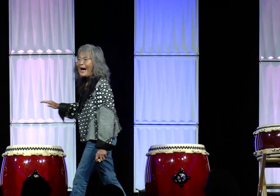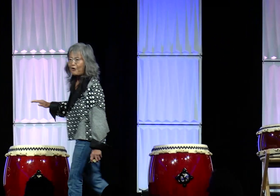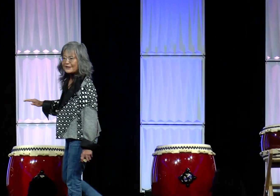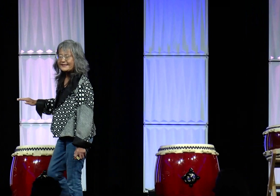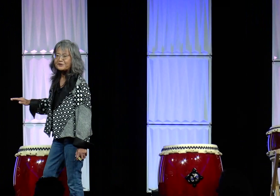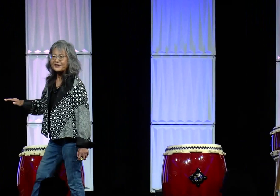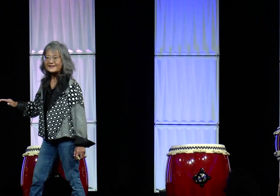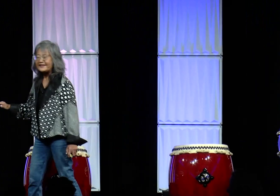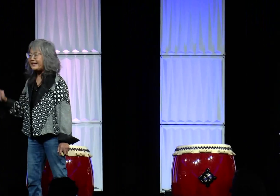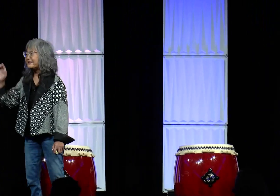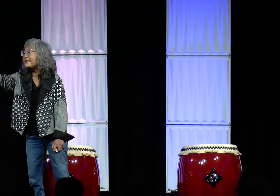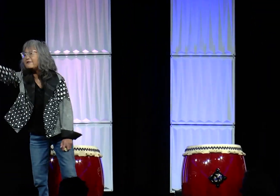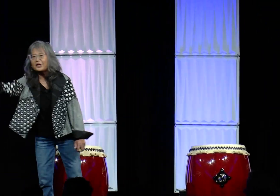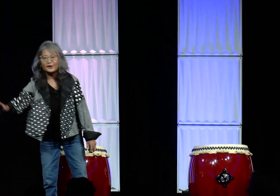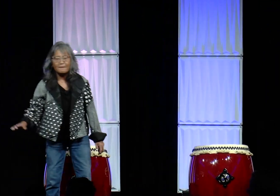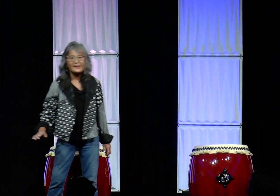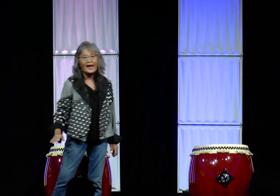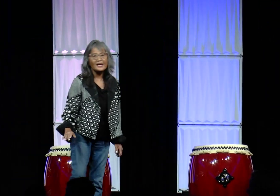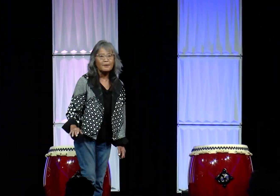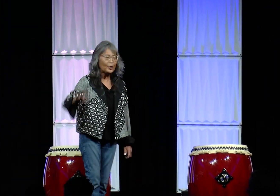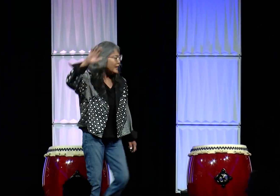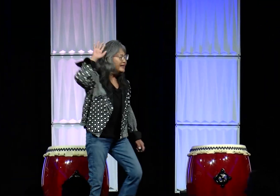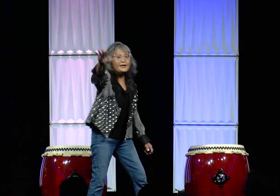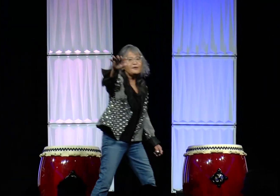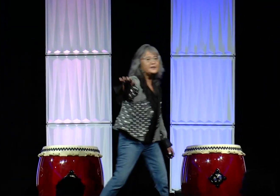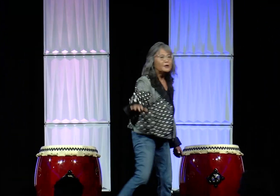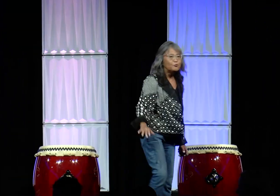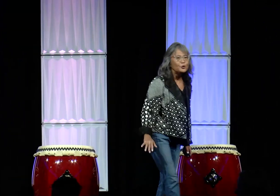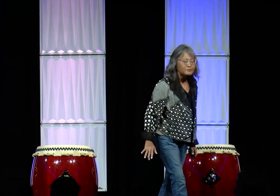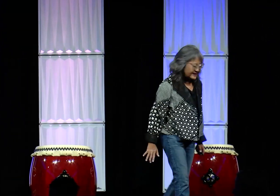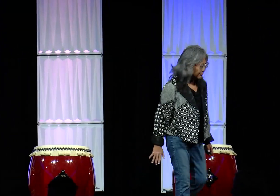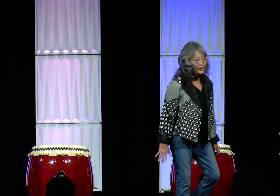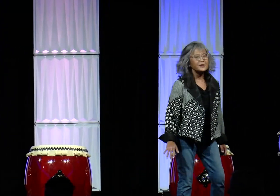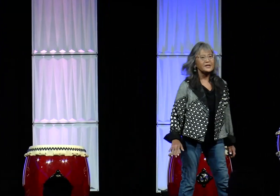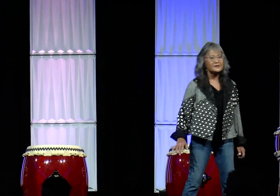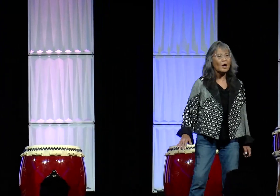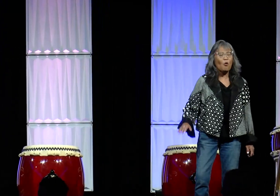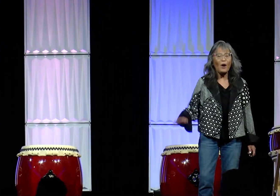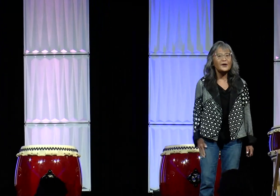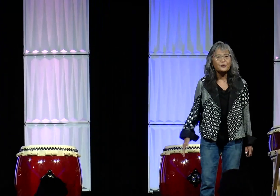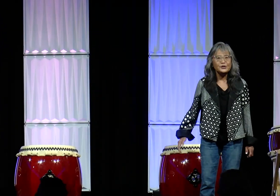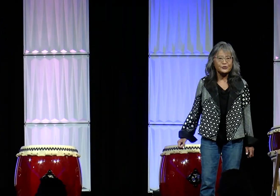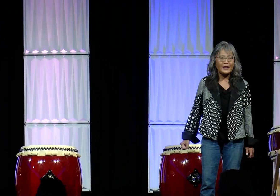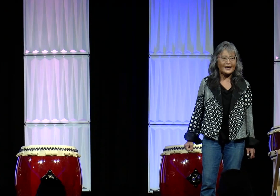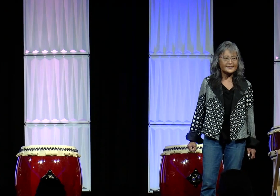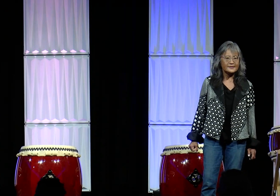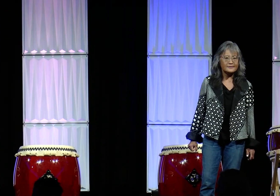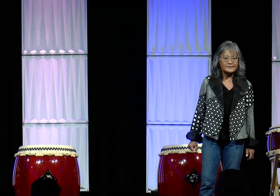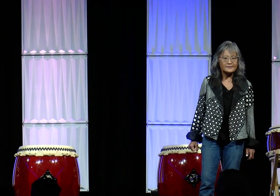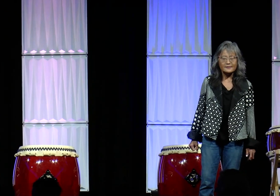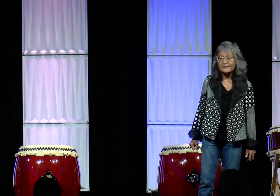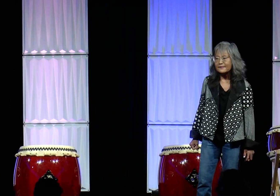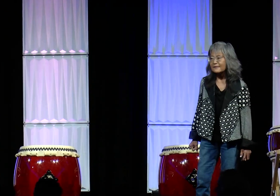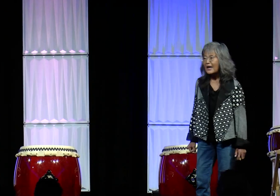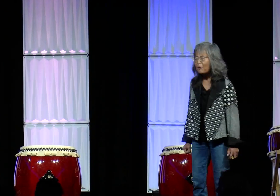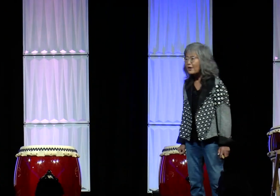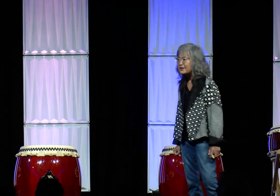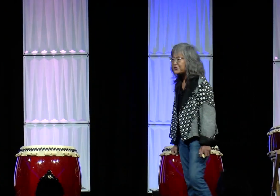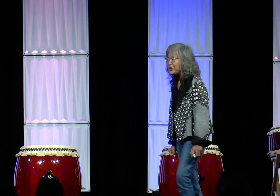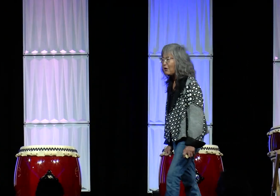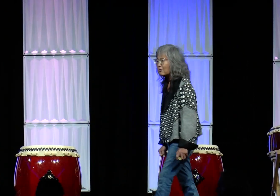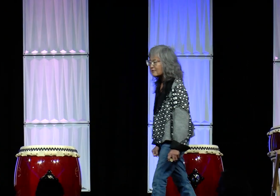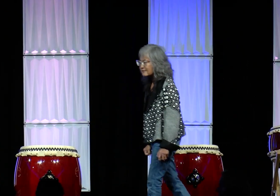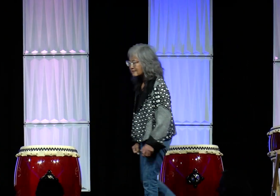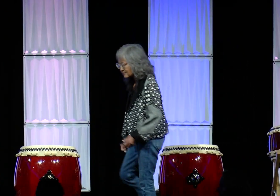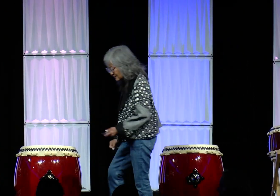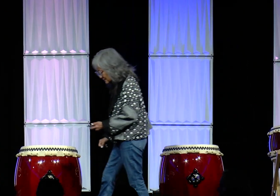our power seriously and leave it on the table, leave it in the rooms that we're in. Why do we do that? I wanted to